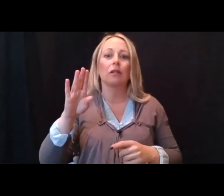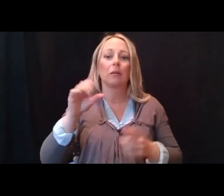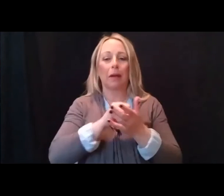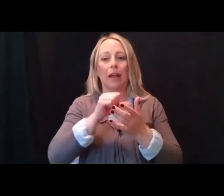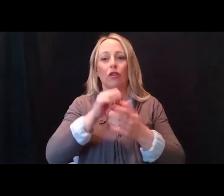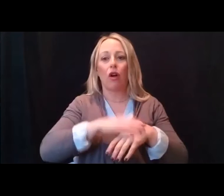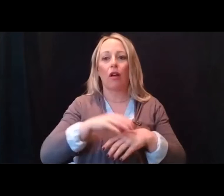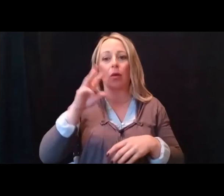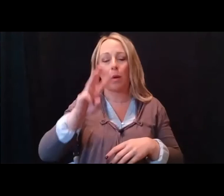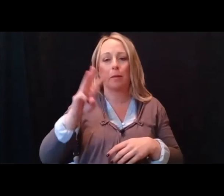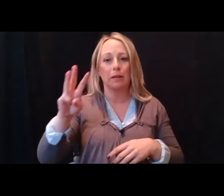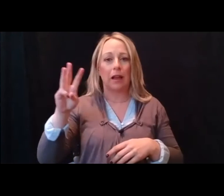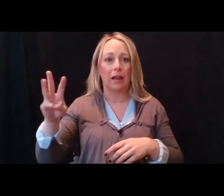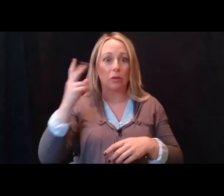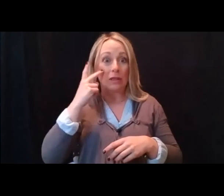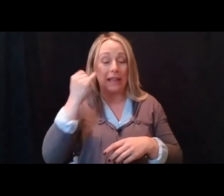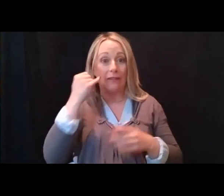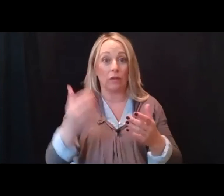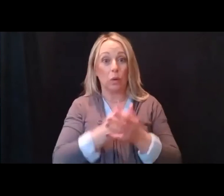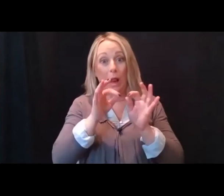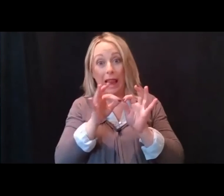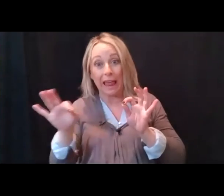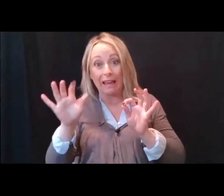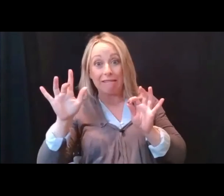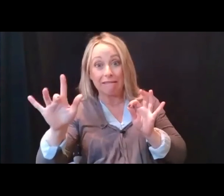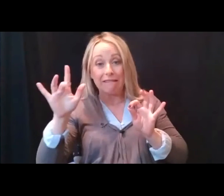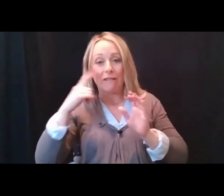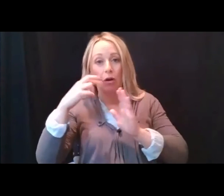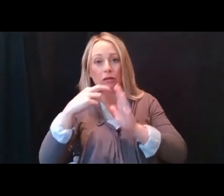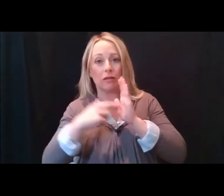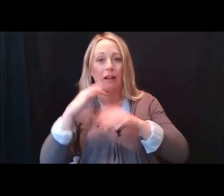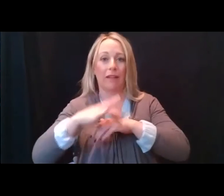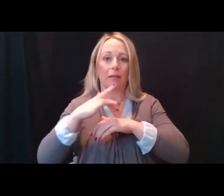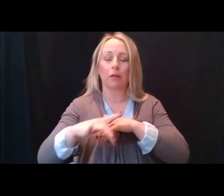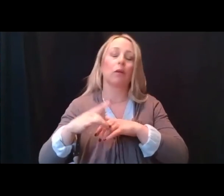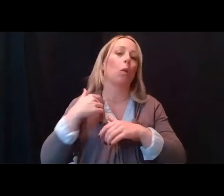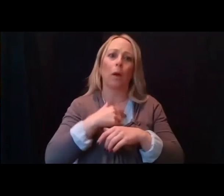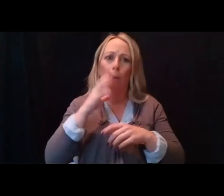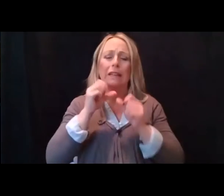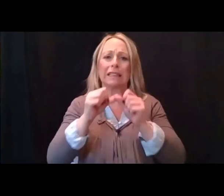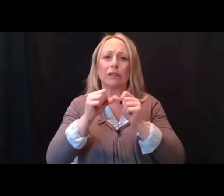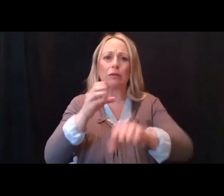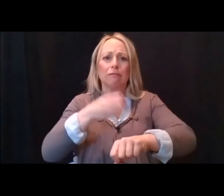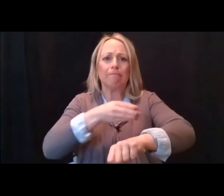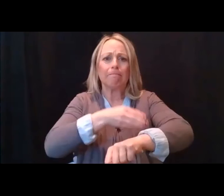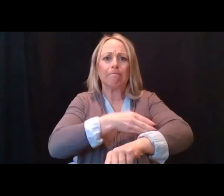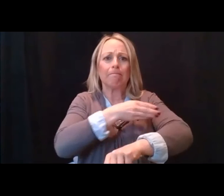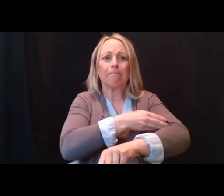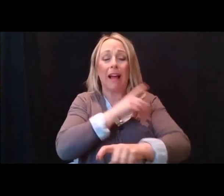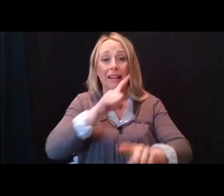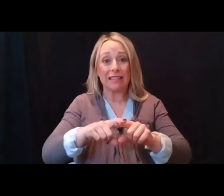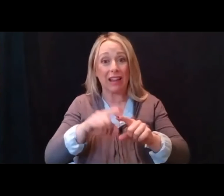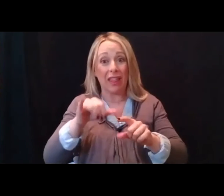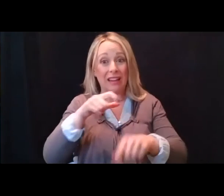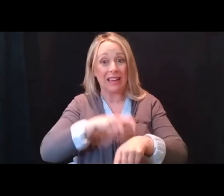are available. We all want a set schedule for posting, and we will continue to strive for that. Until then, please check those